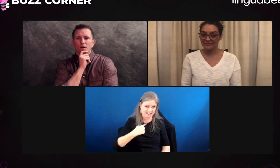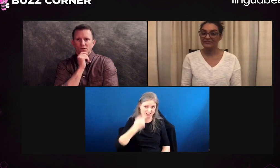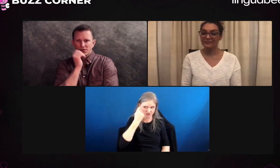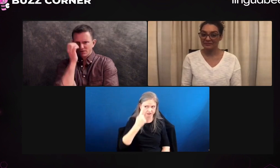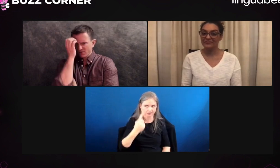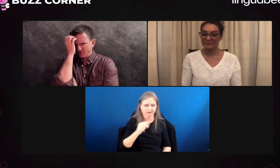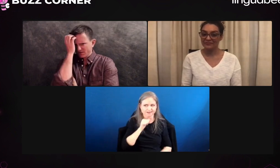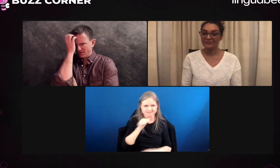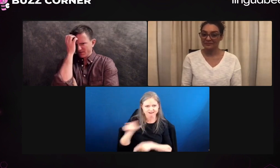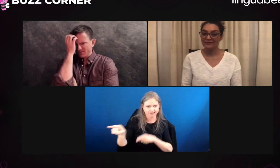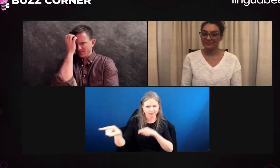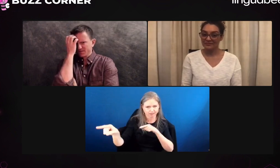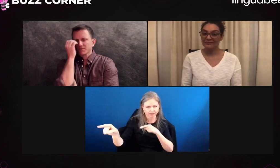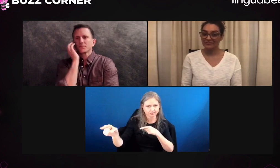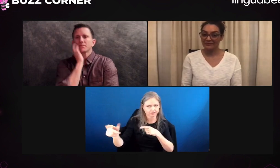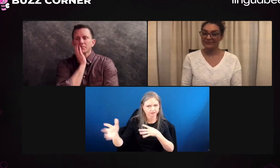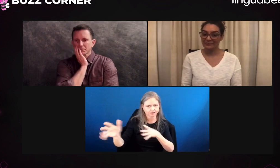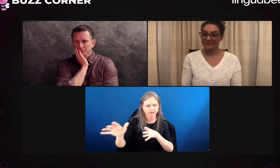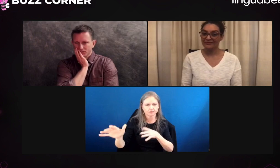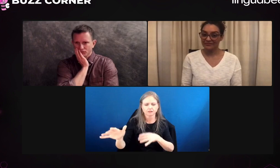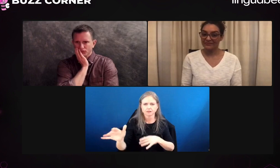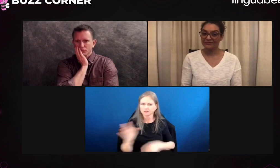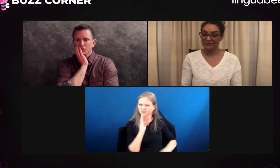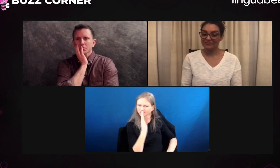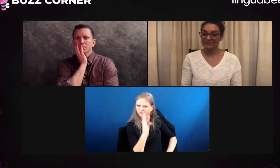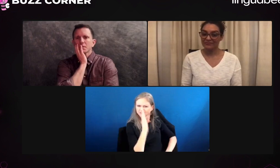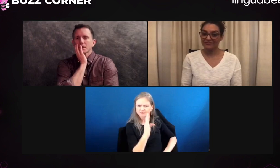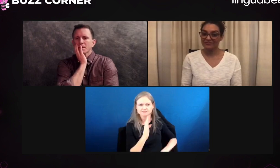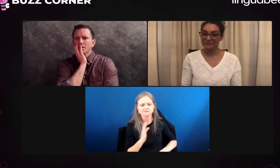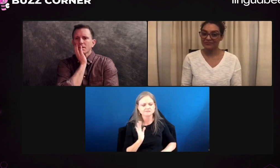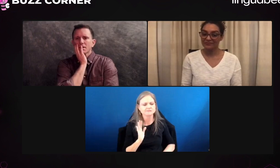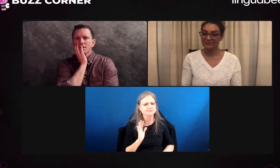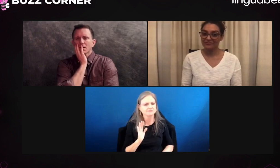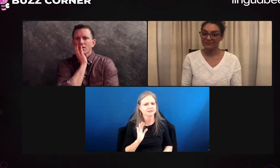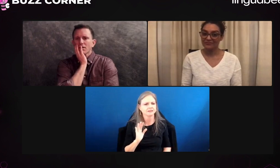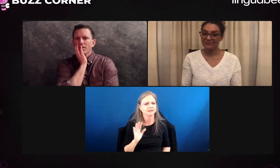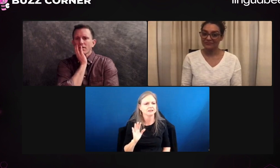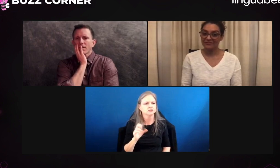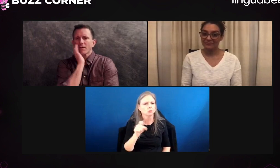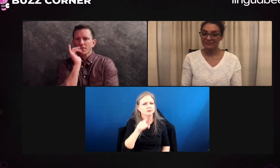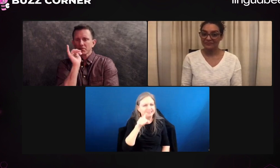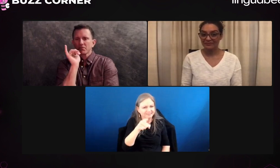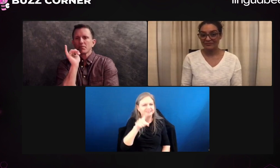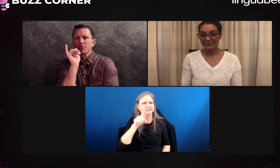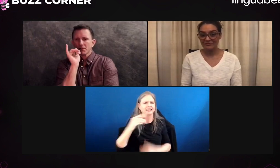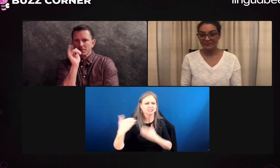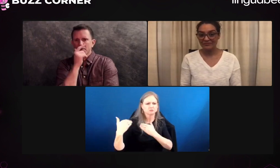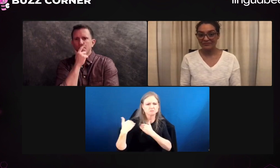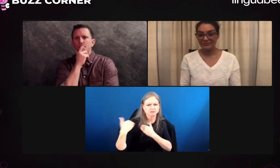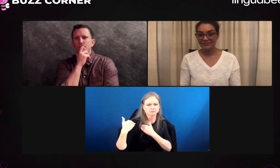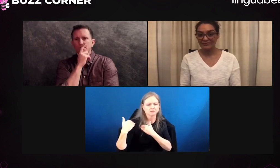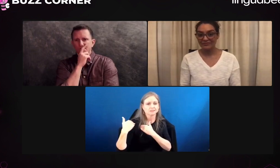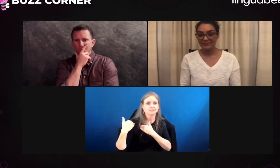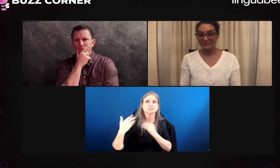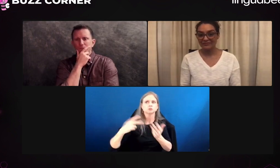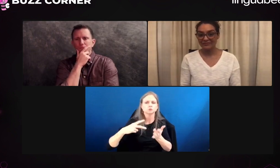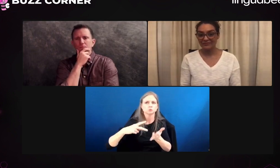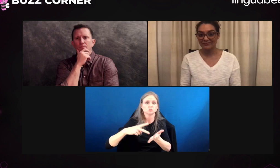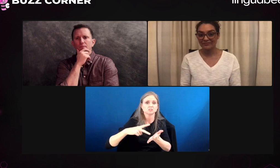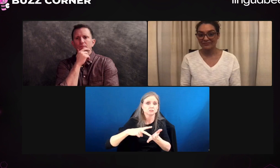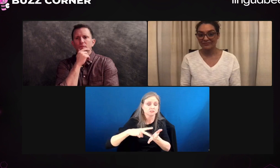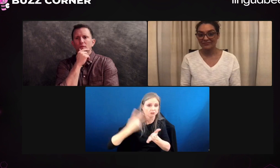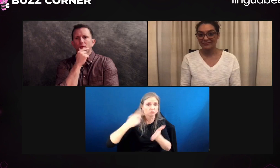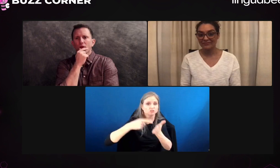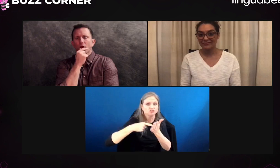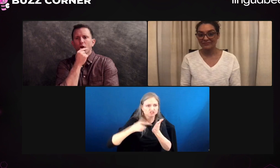you as the doctor to check in with me to ensure that I understand, to indicate a direct relationship and